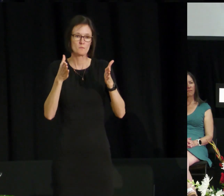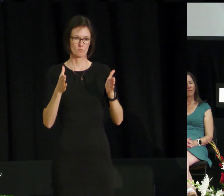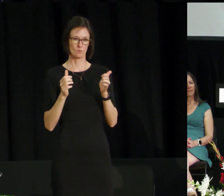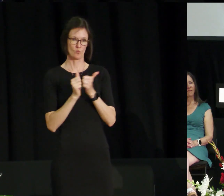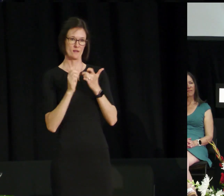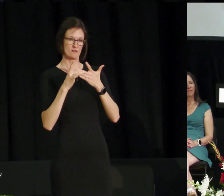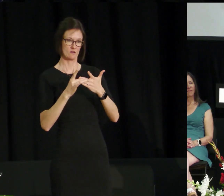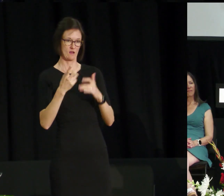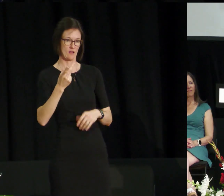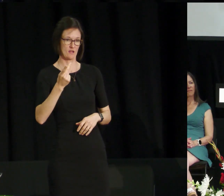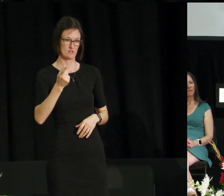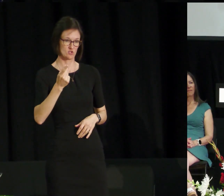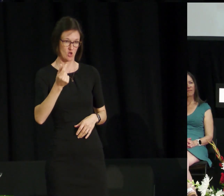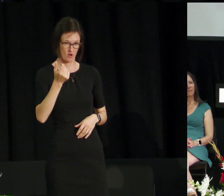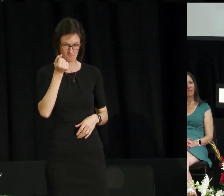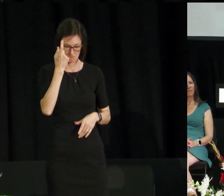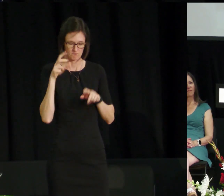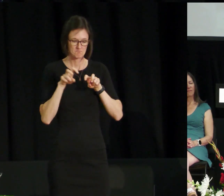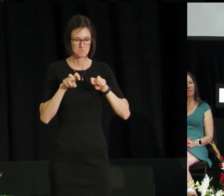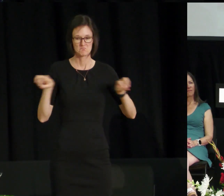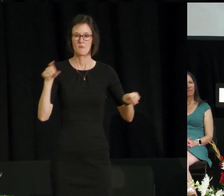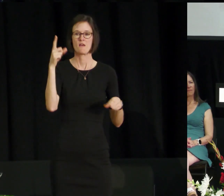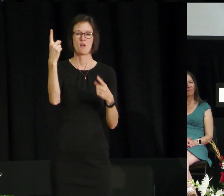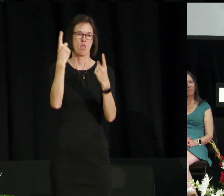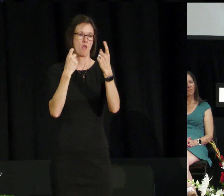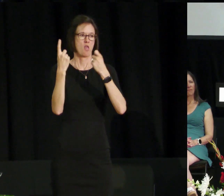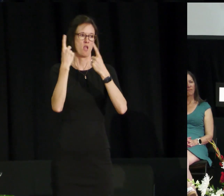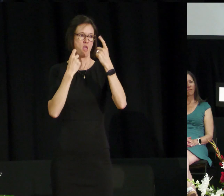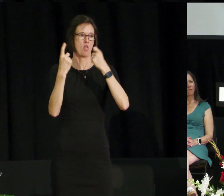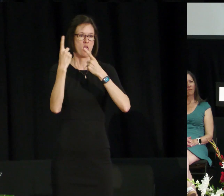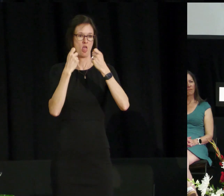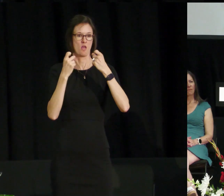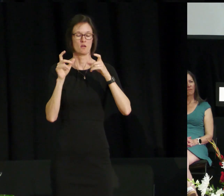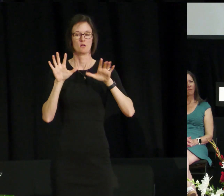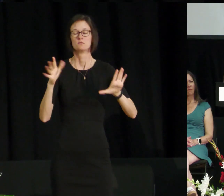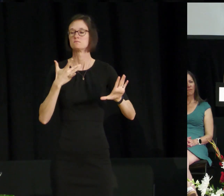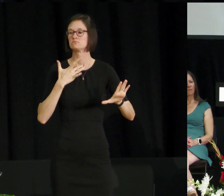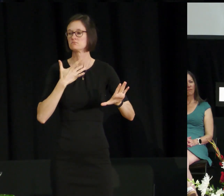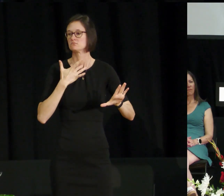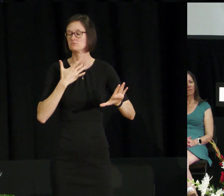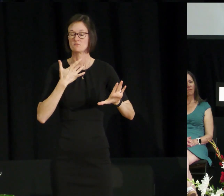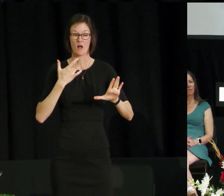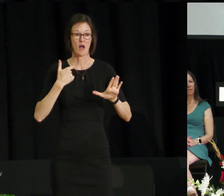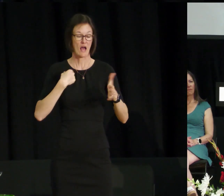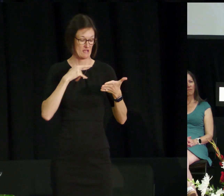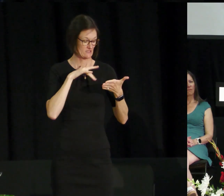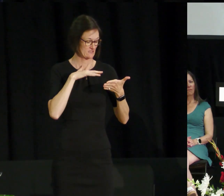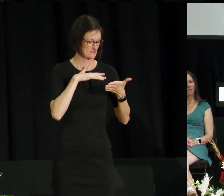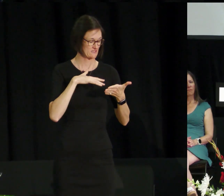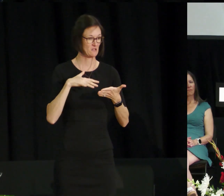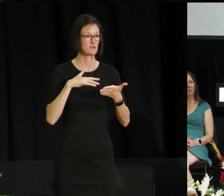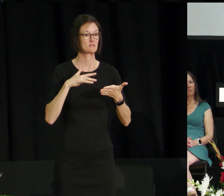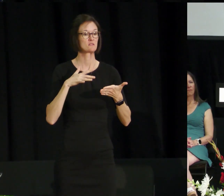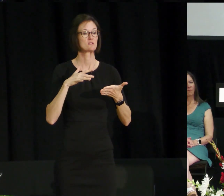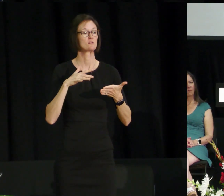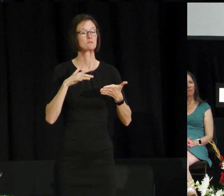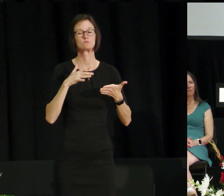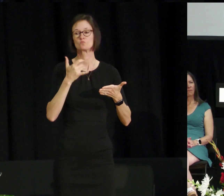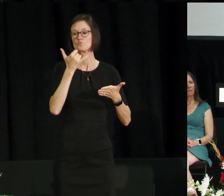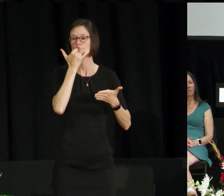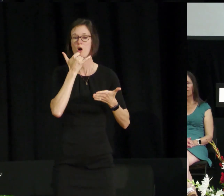of the forum And I There was two pages And I only scanned one page